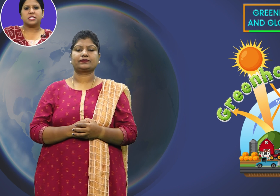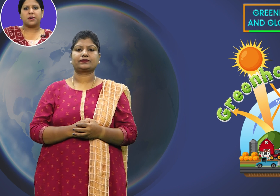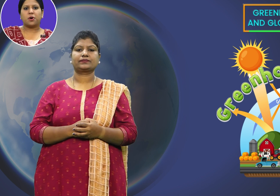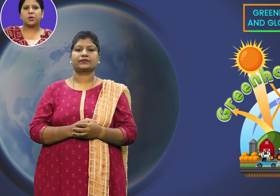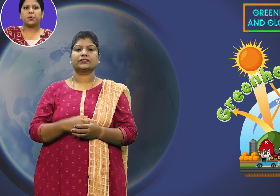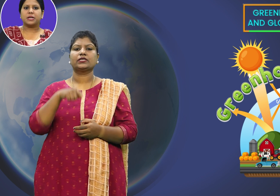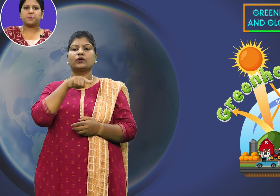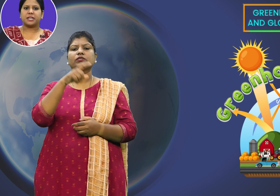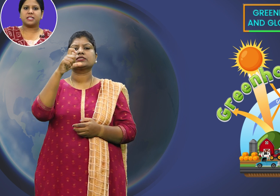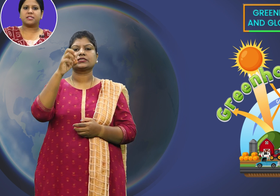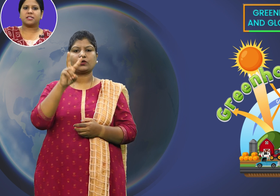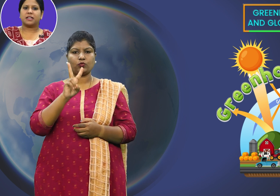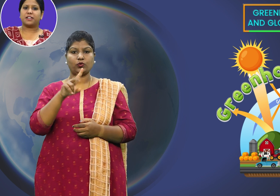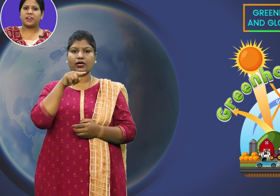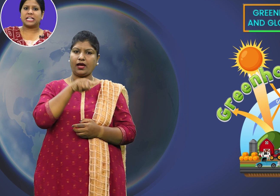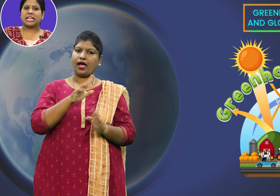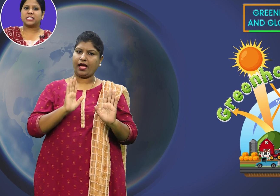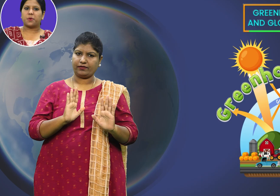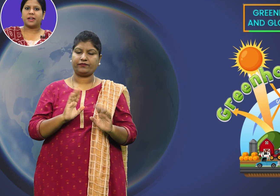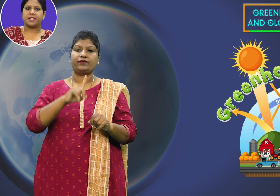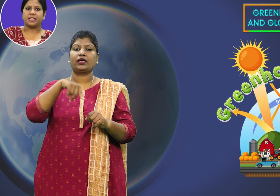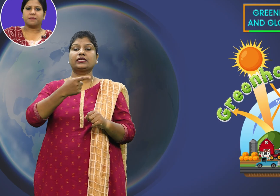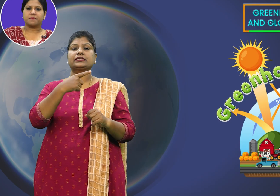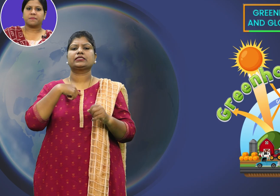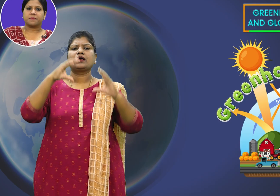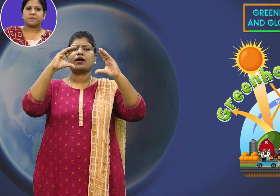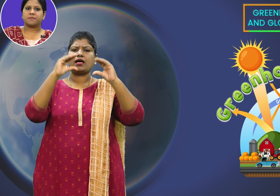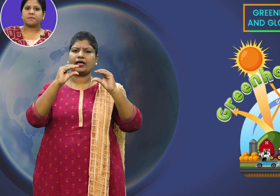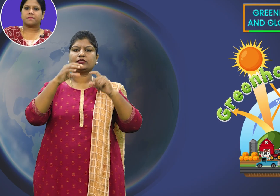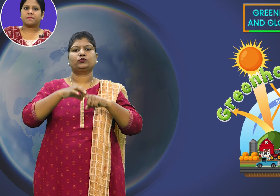Though CO2 is present in very less quantity